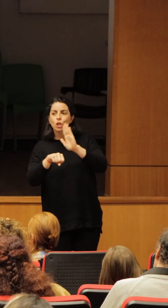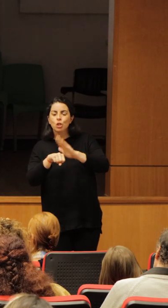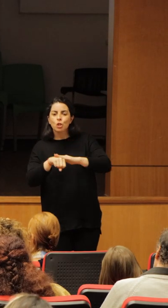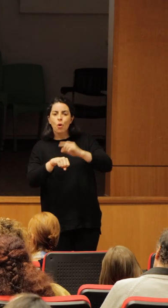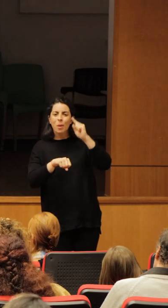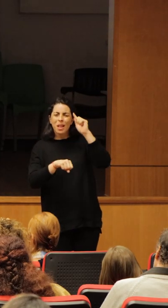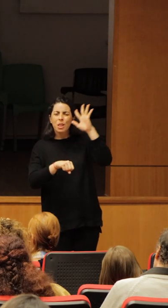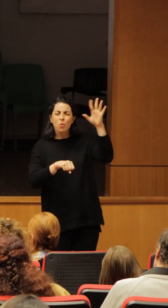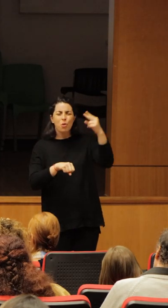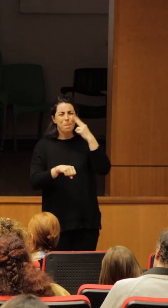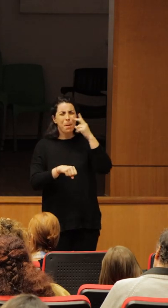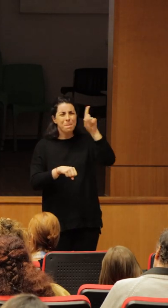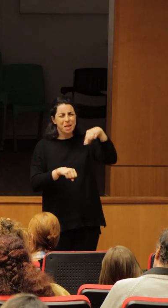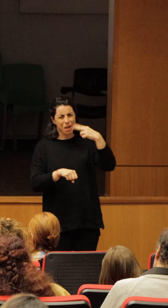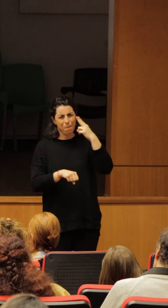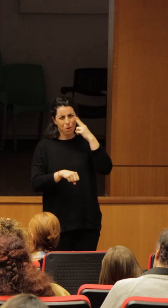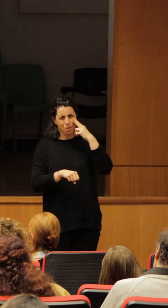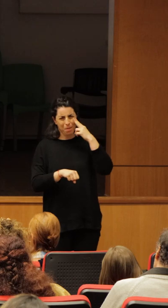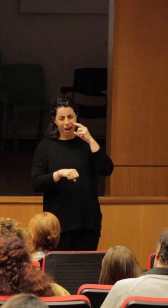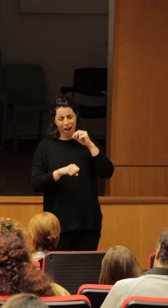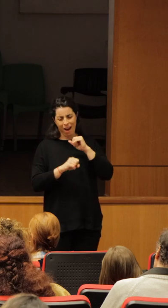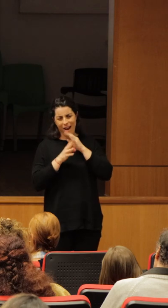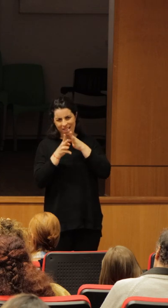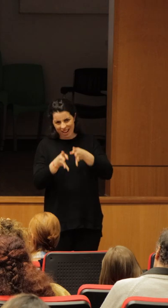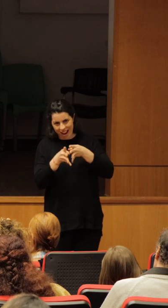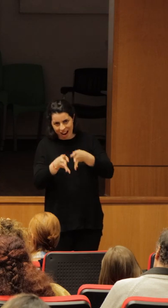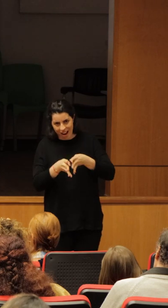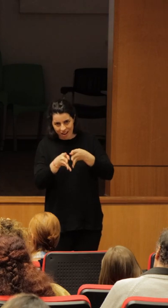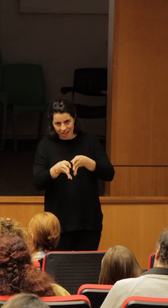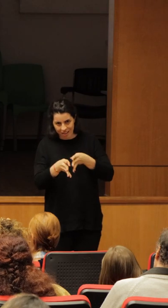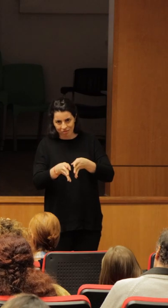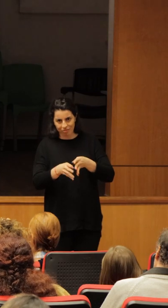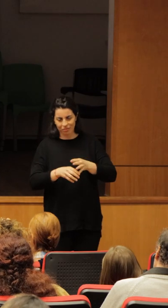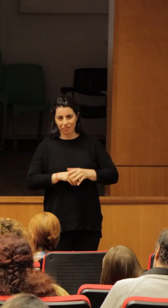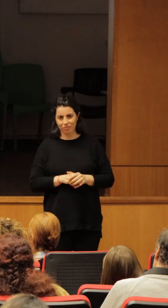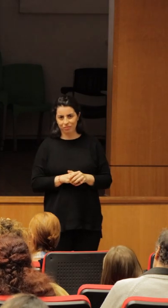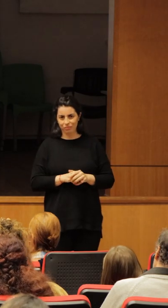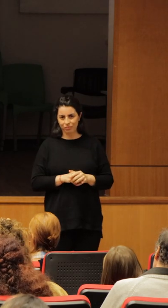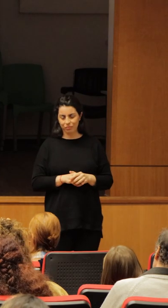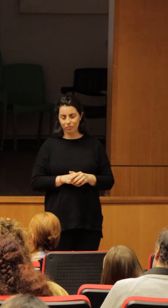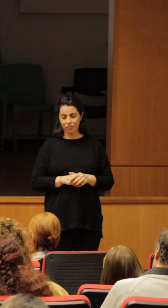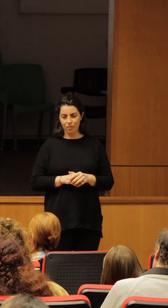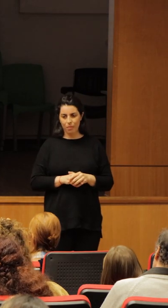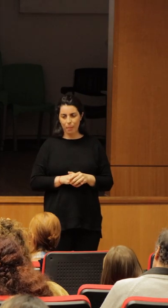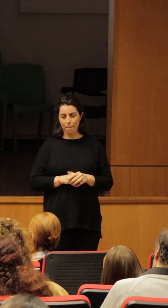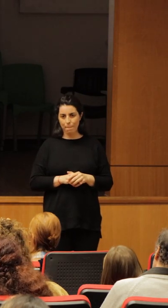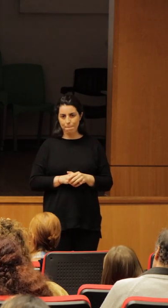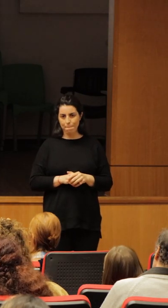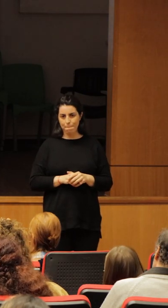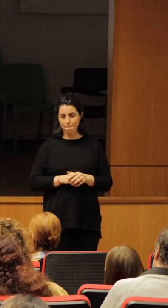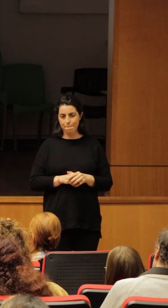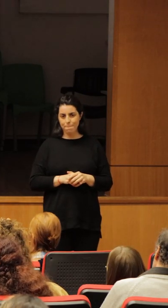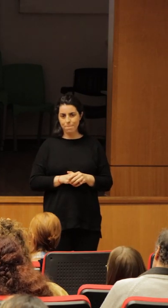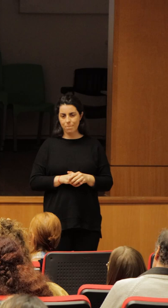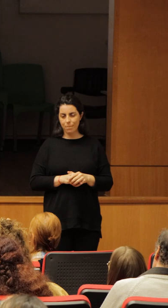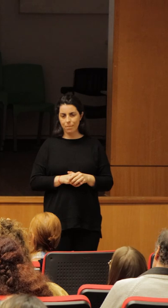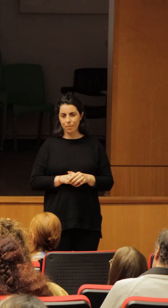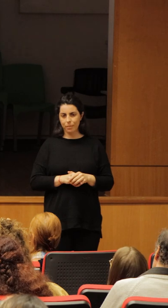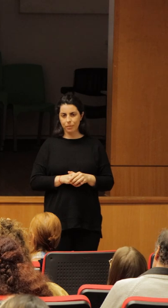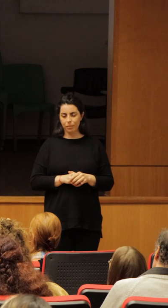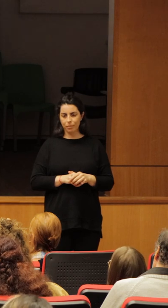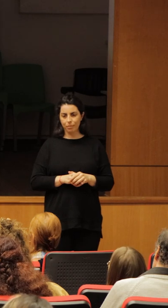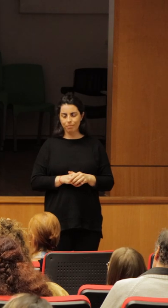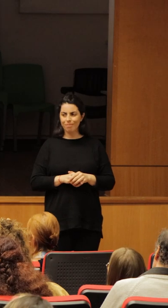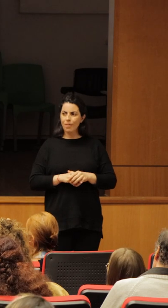de la guerra. Now, what we now know, we don't use that term anymore, war neurosis. What do we call